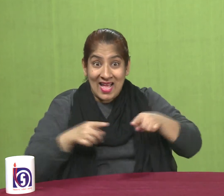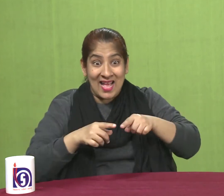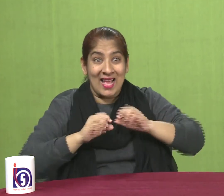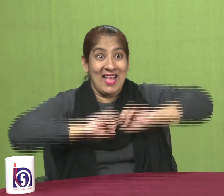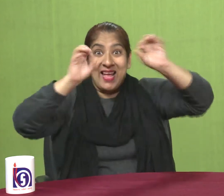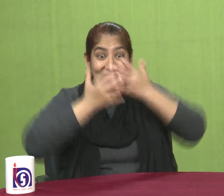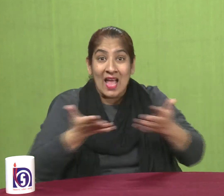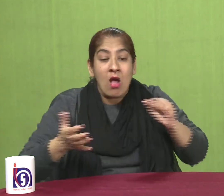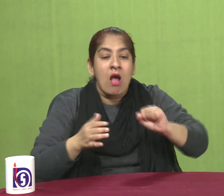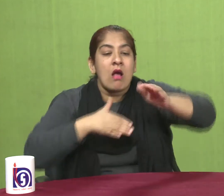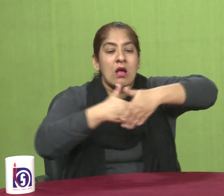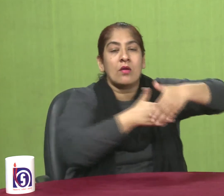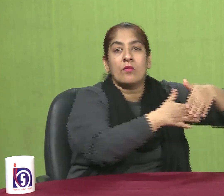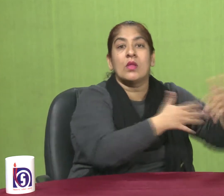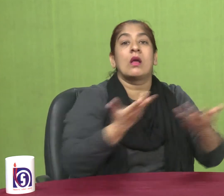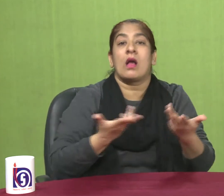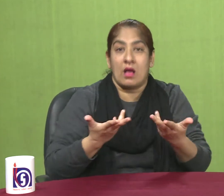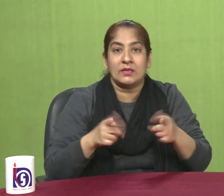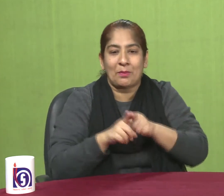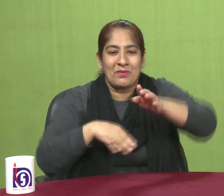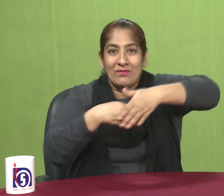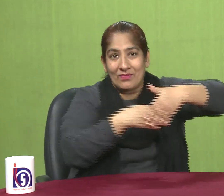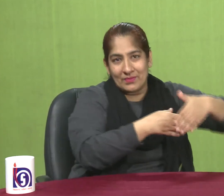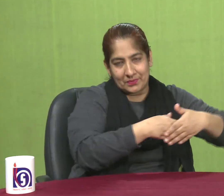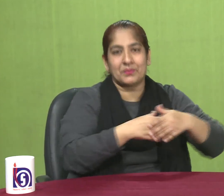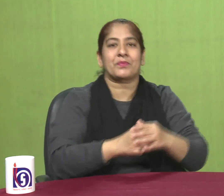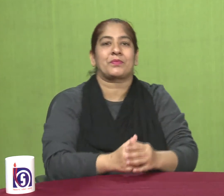Procuring the shipping documents, which is an important task.